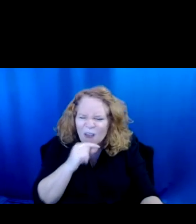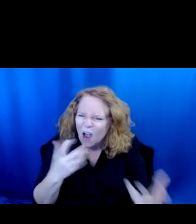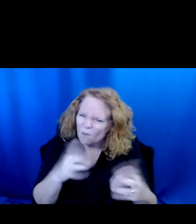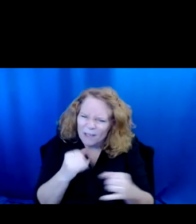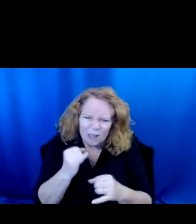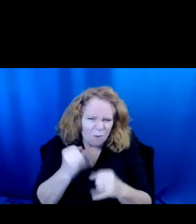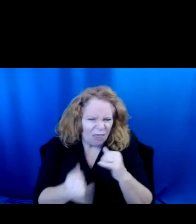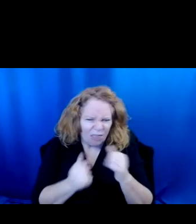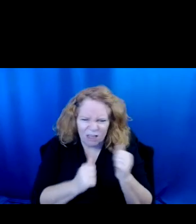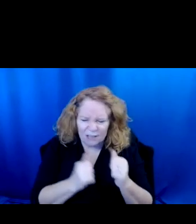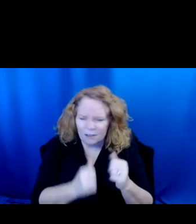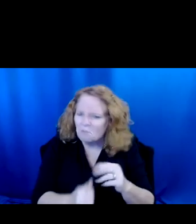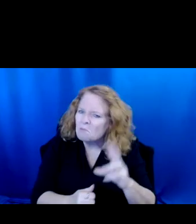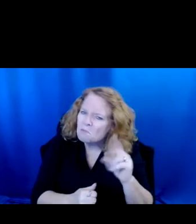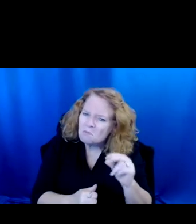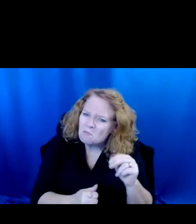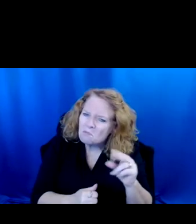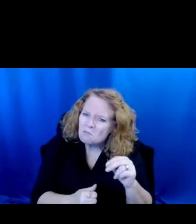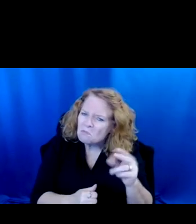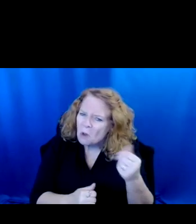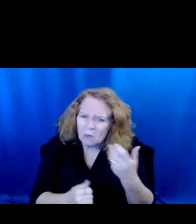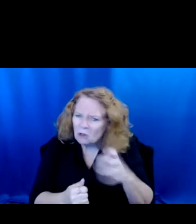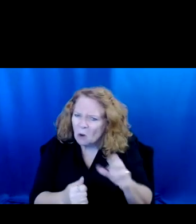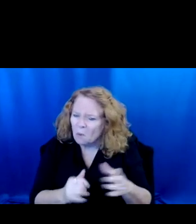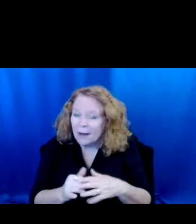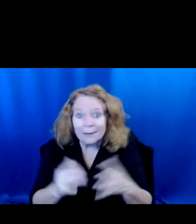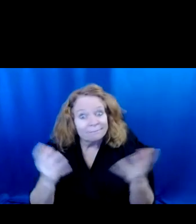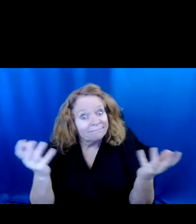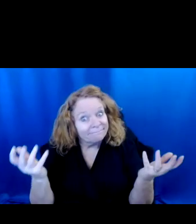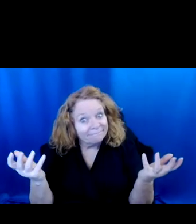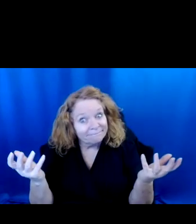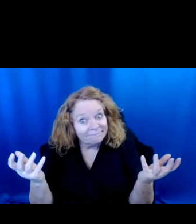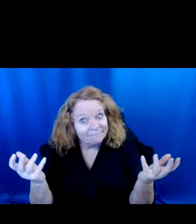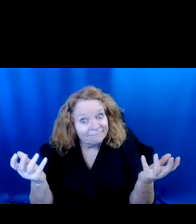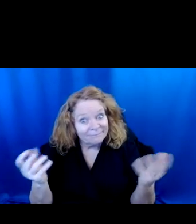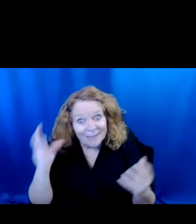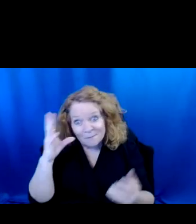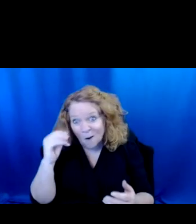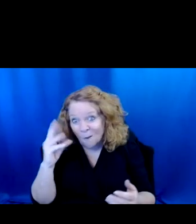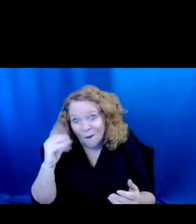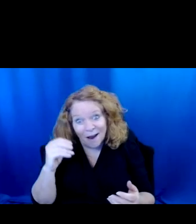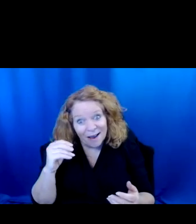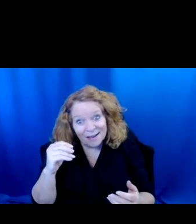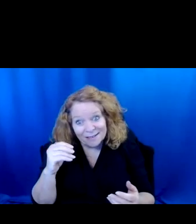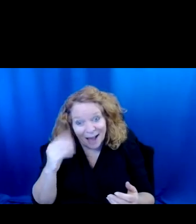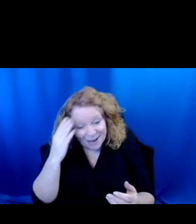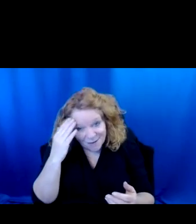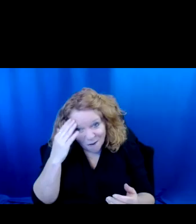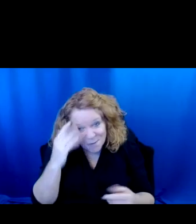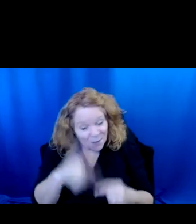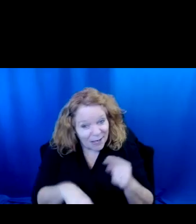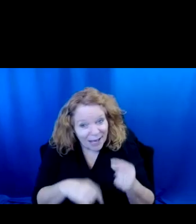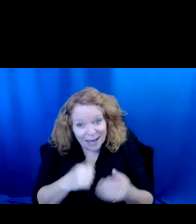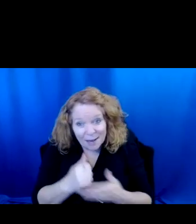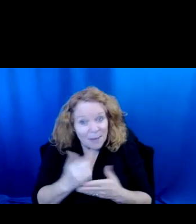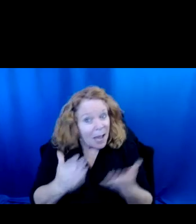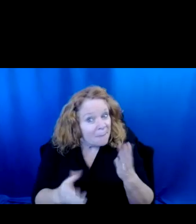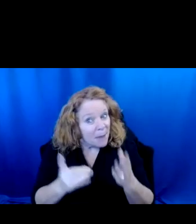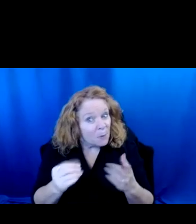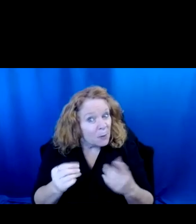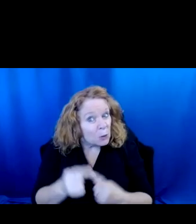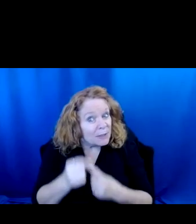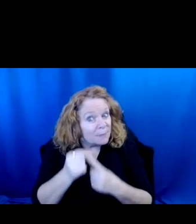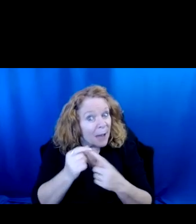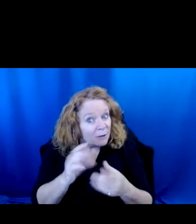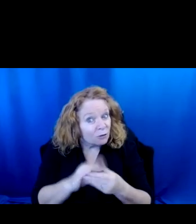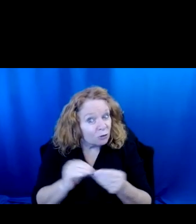show. No, nor do I, Gwynny Gwyn Gwyn. Oh, well, boys, look, I think we might be back for another one. We've got a special story time show